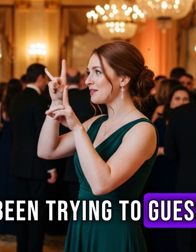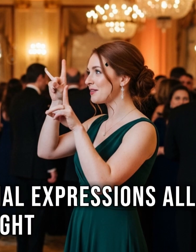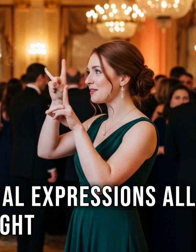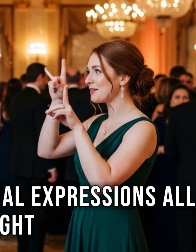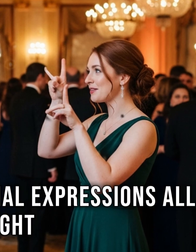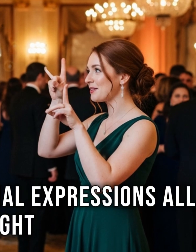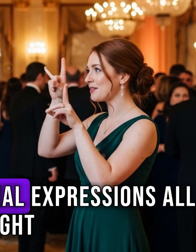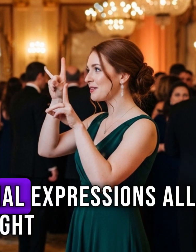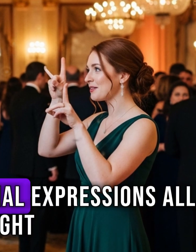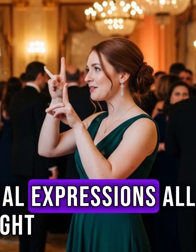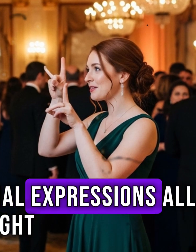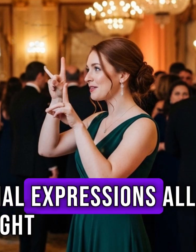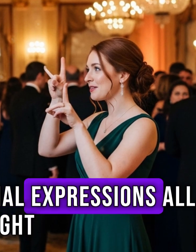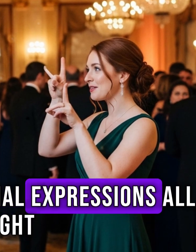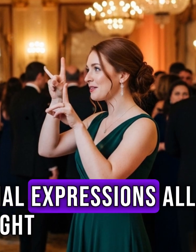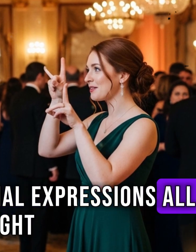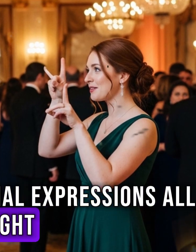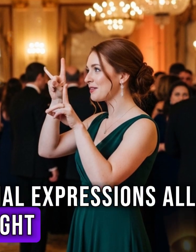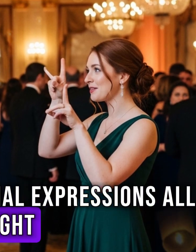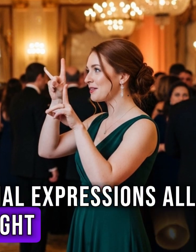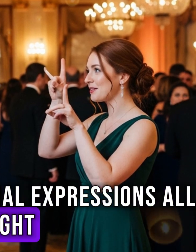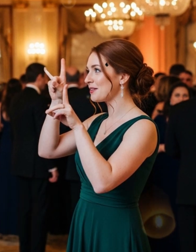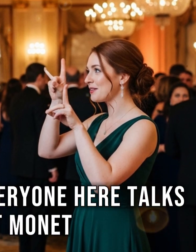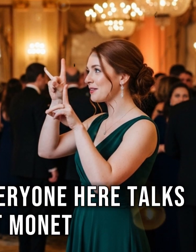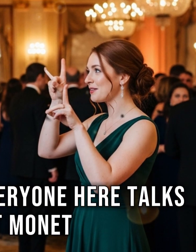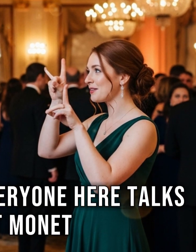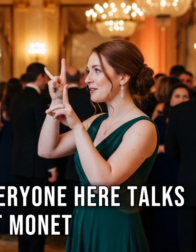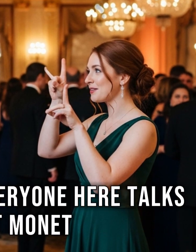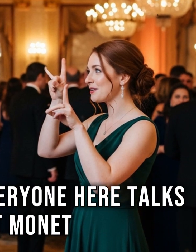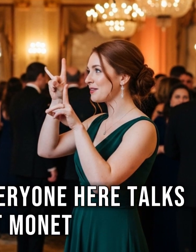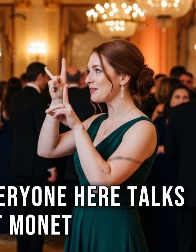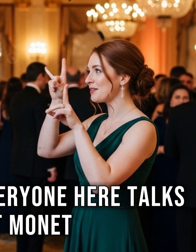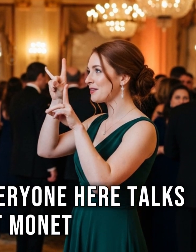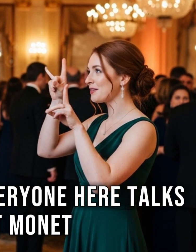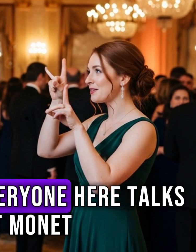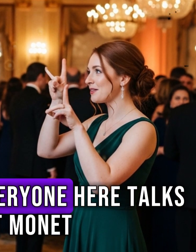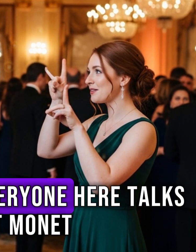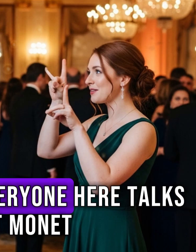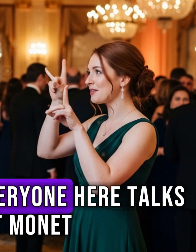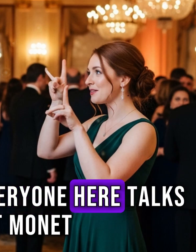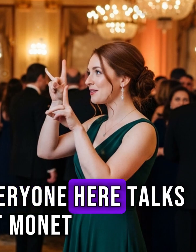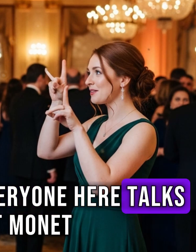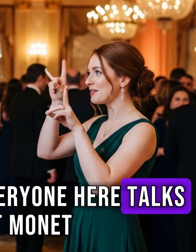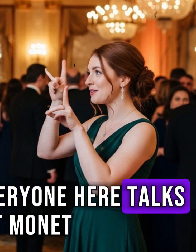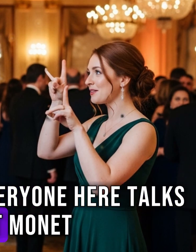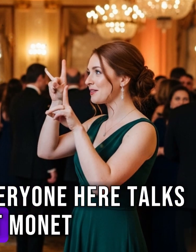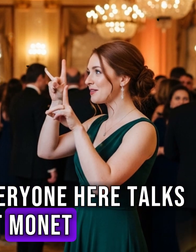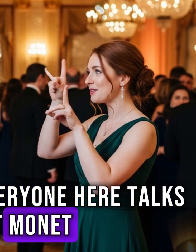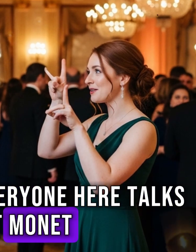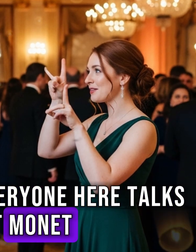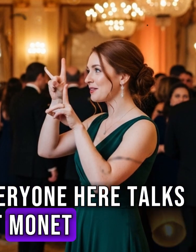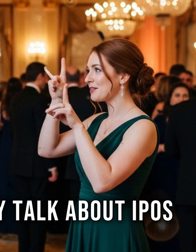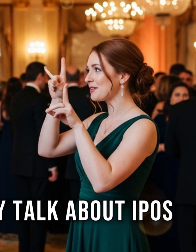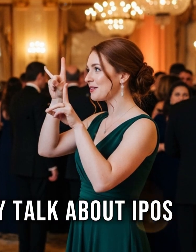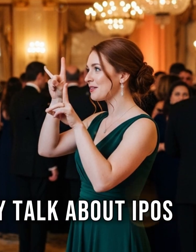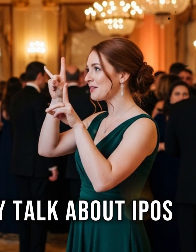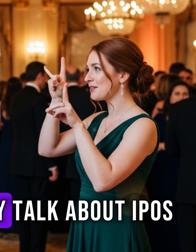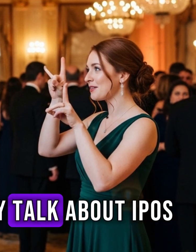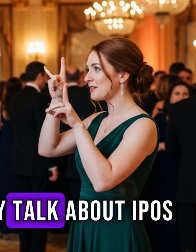meaning from facial expressions all night. My head aches. Everyone here talks about Monet as much as they talk